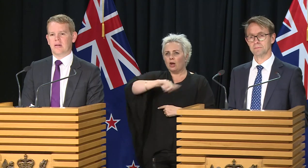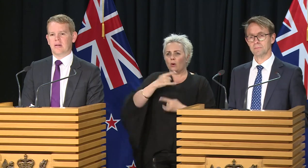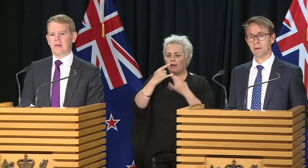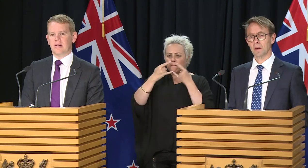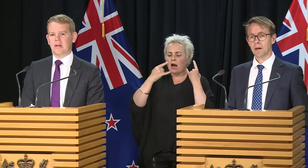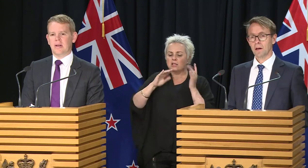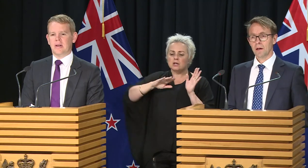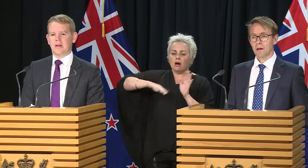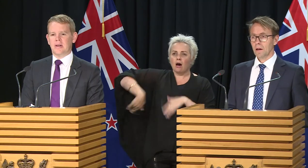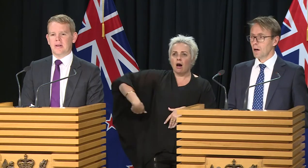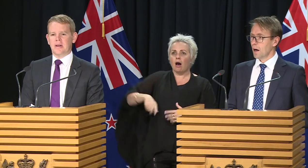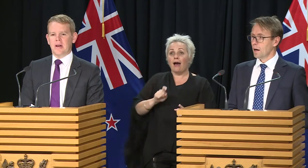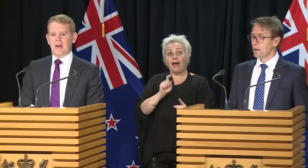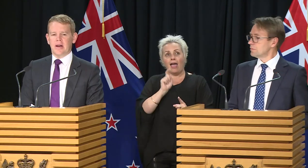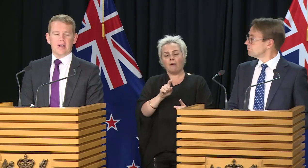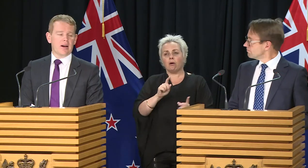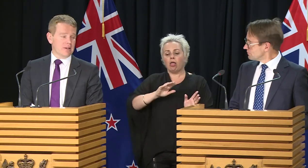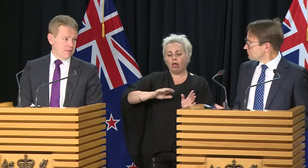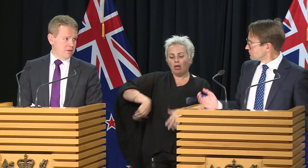signing